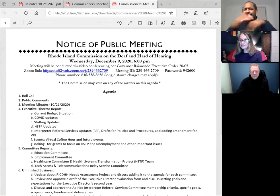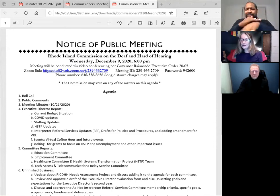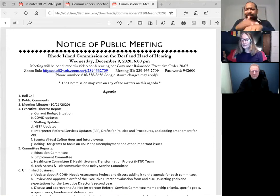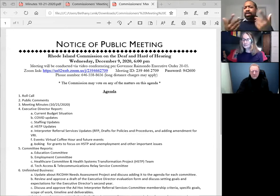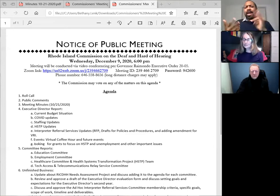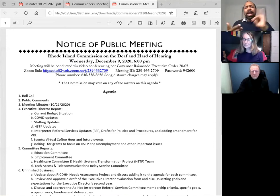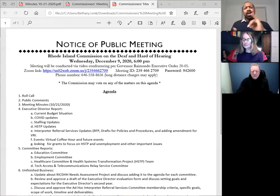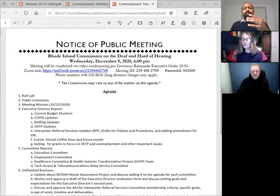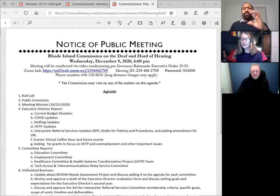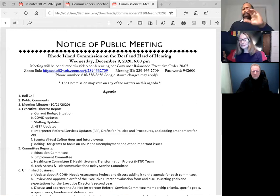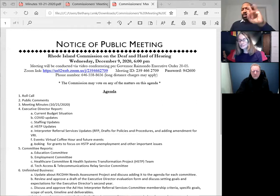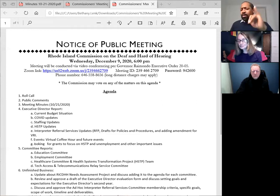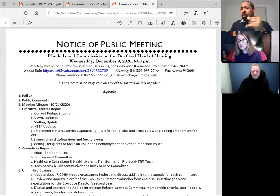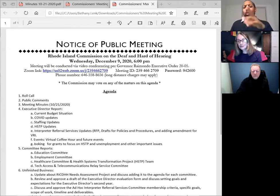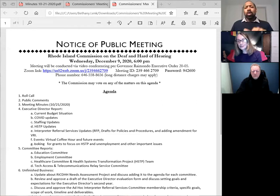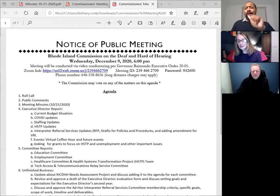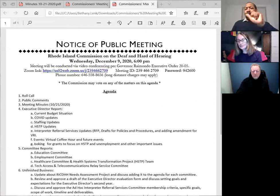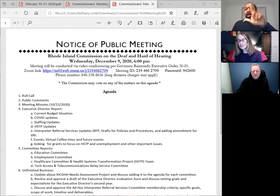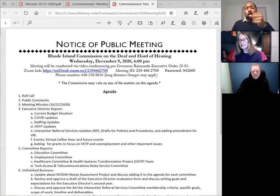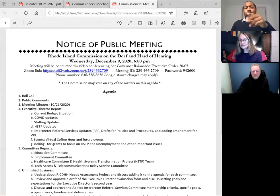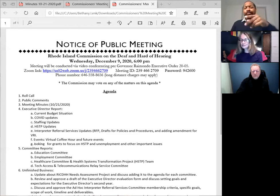reached out to the community. One of the issues we already know is